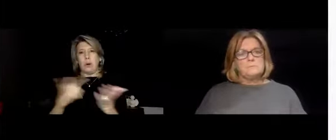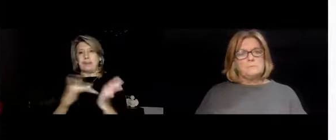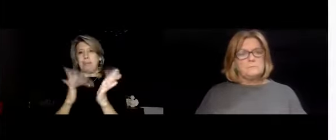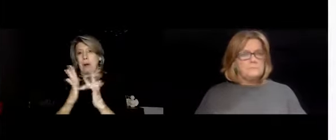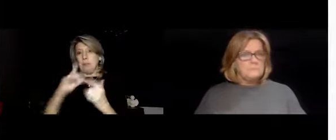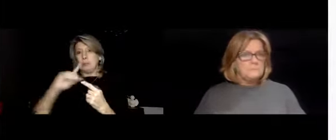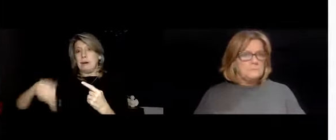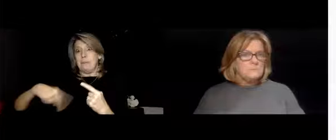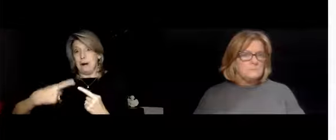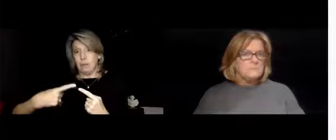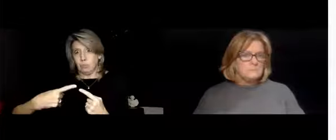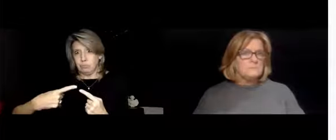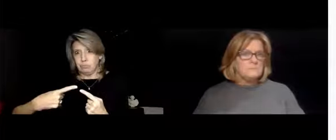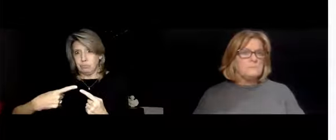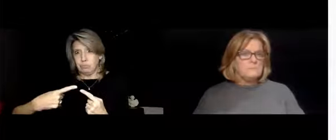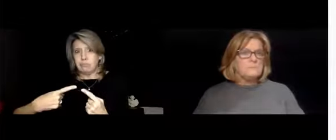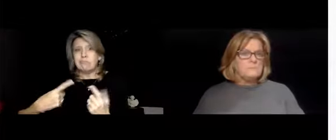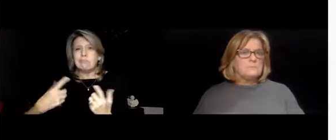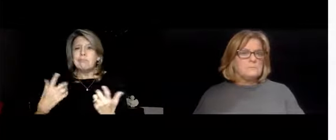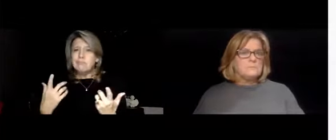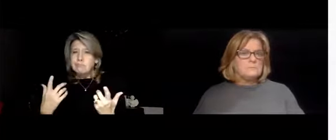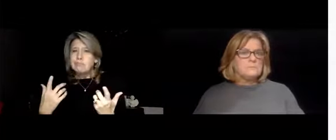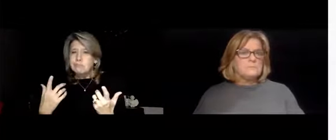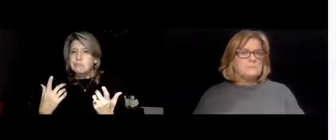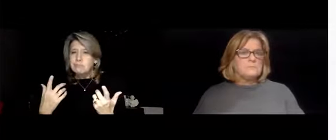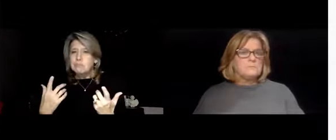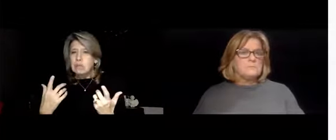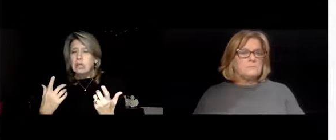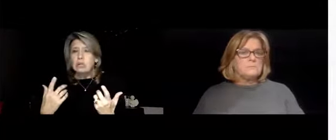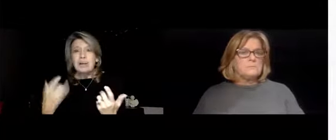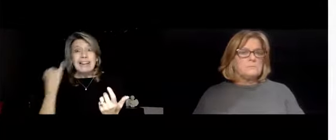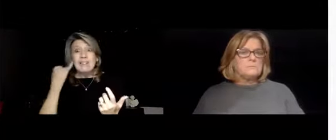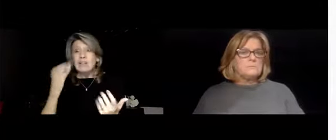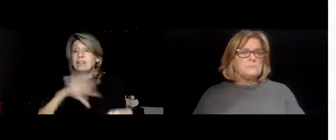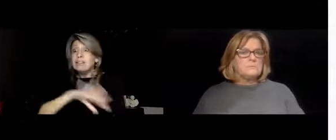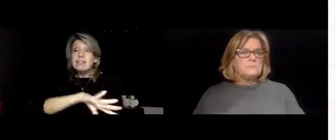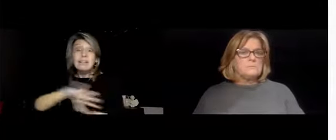be aware of what the Bible is about.